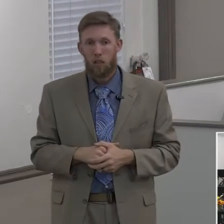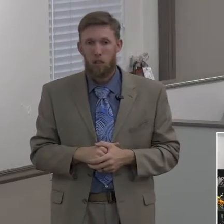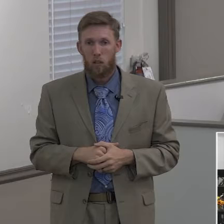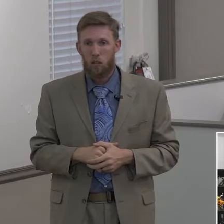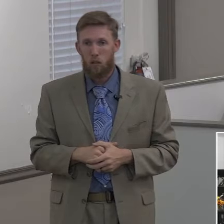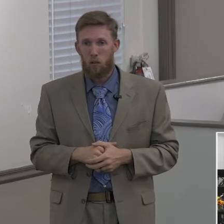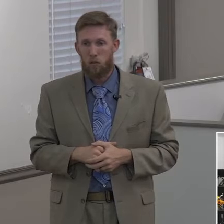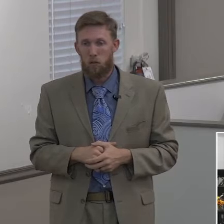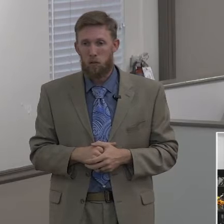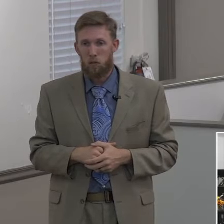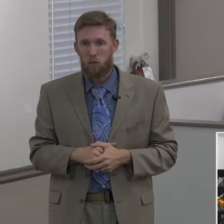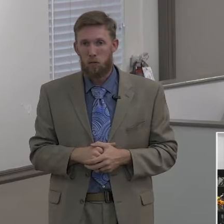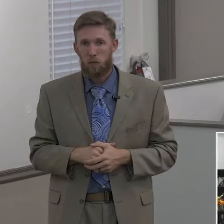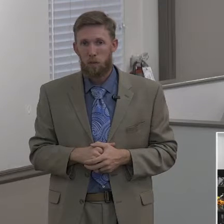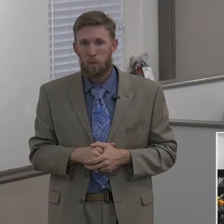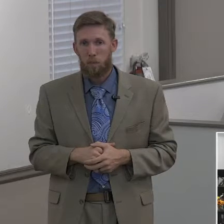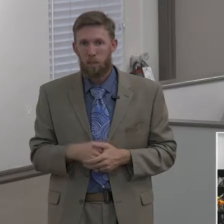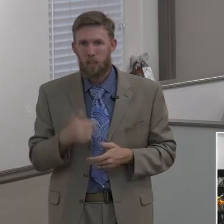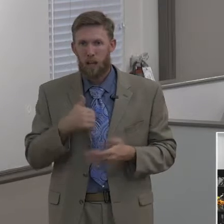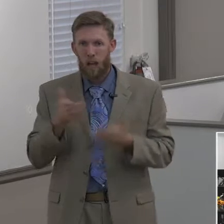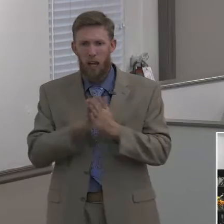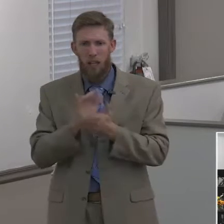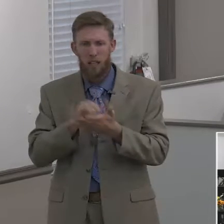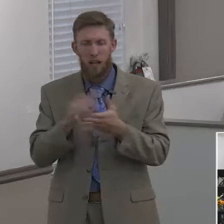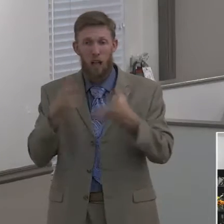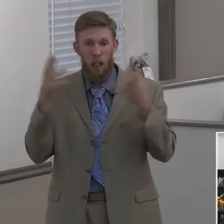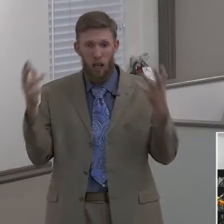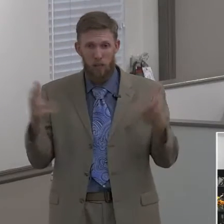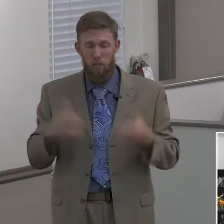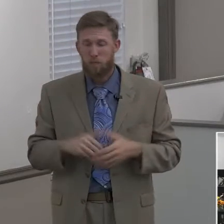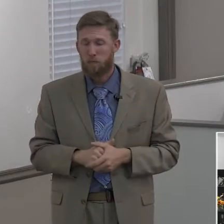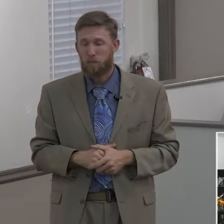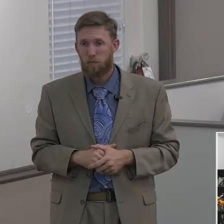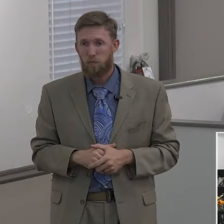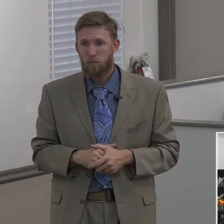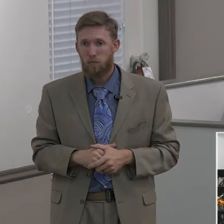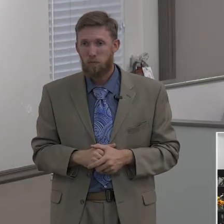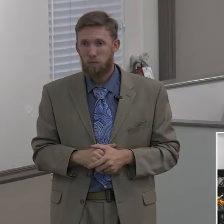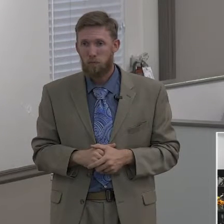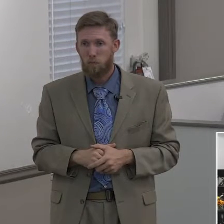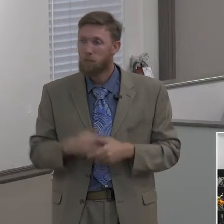By the way, that's one of them I ask a lot. How do you want me to pray about this?